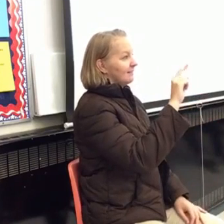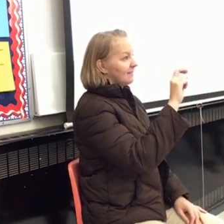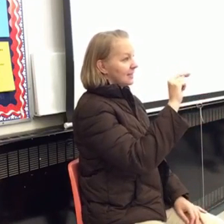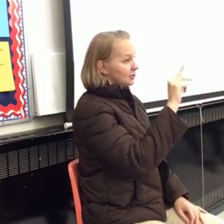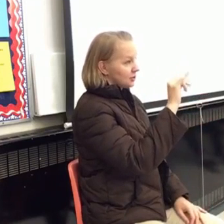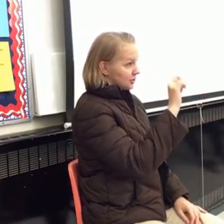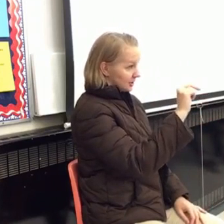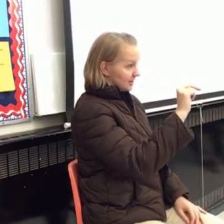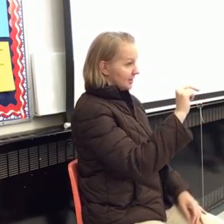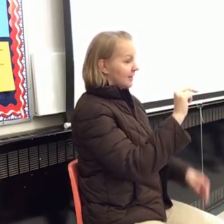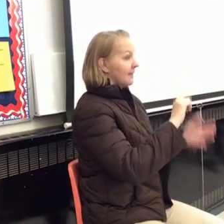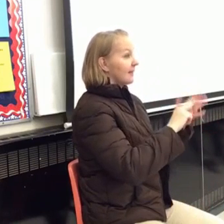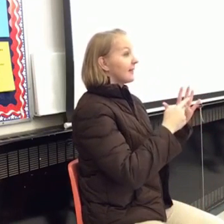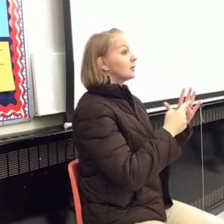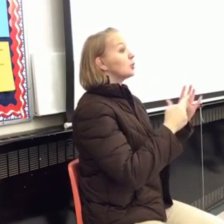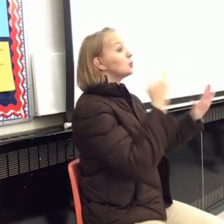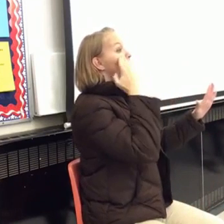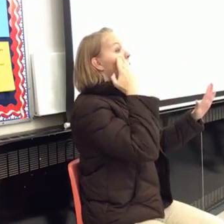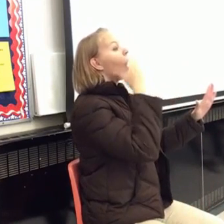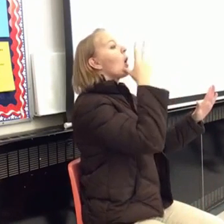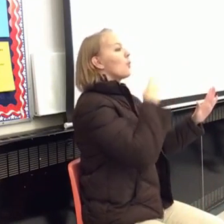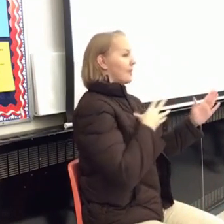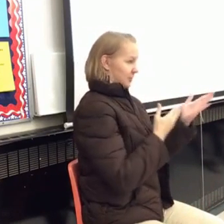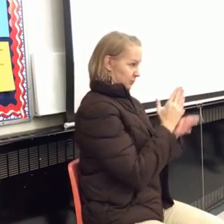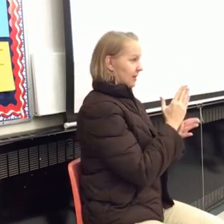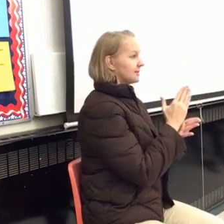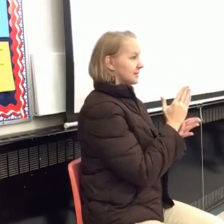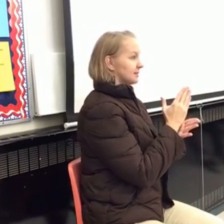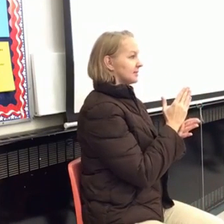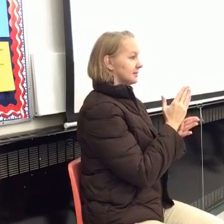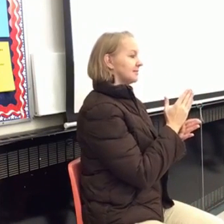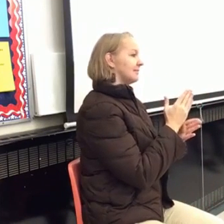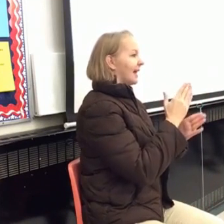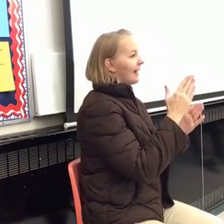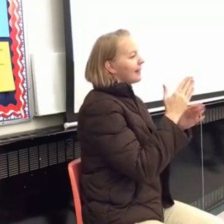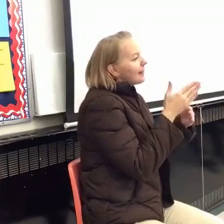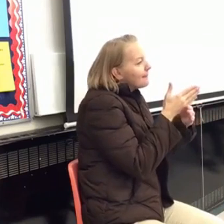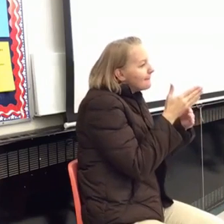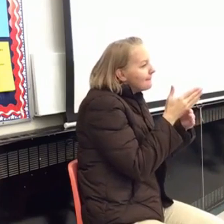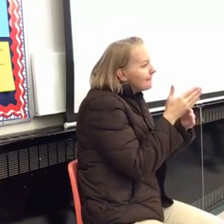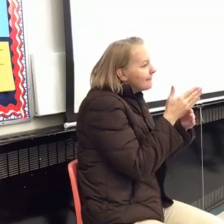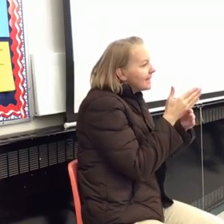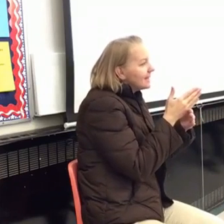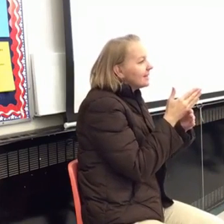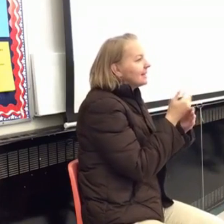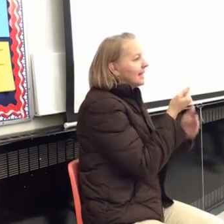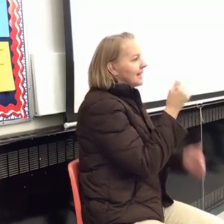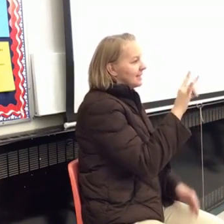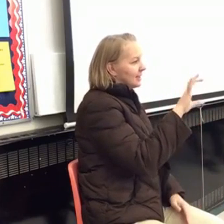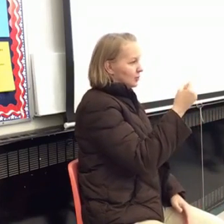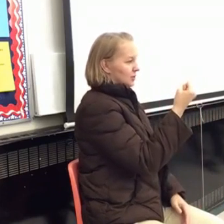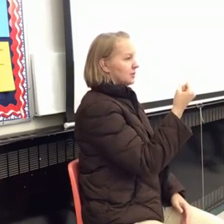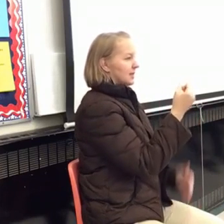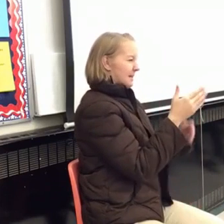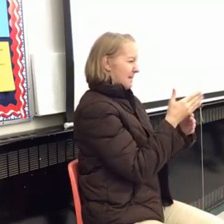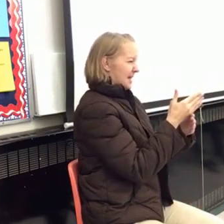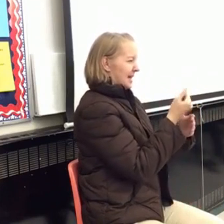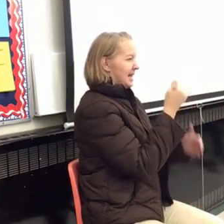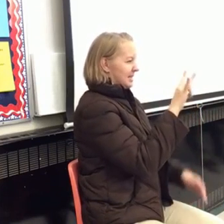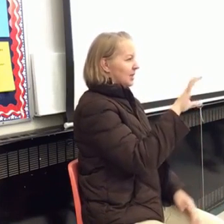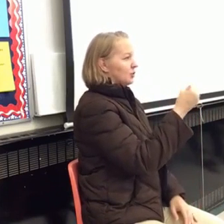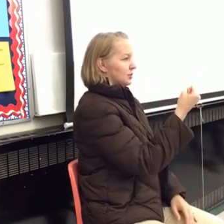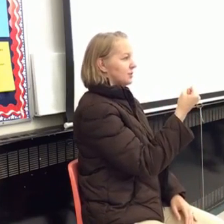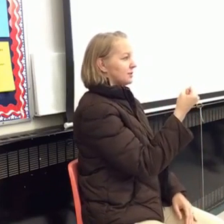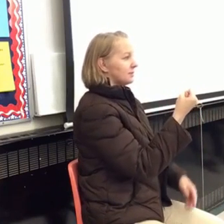Convention, you automatically know it's women's rights movement in the mid-1800s. Now, the one big thing that